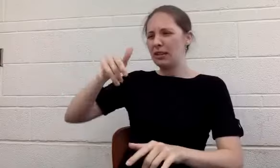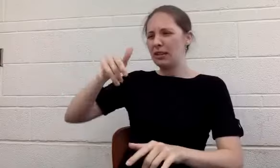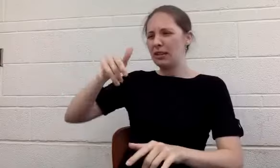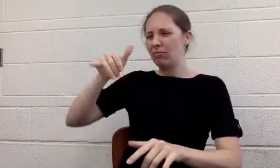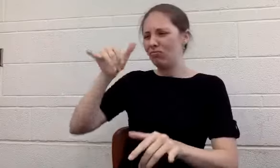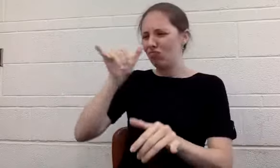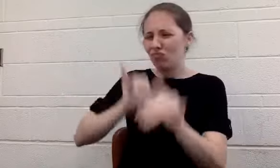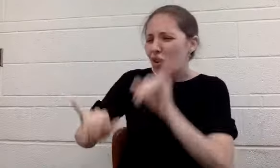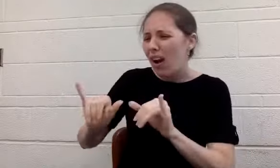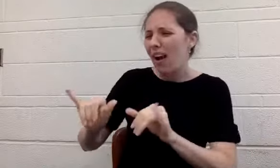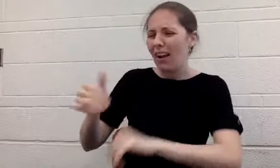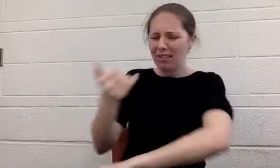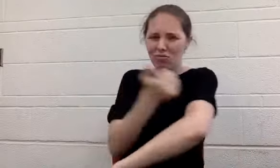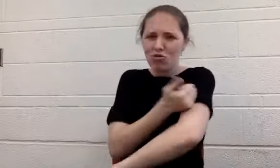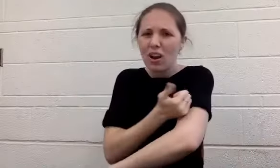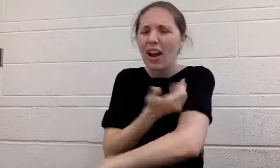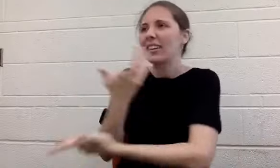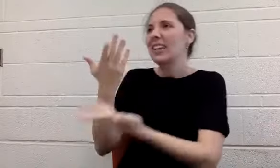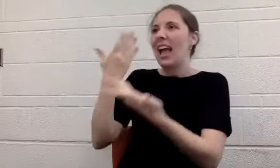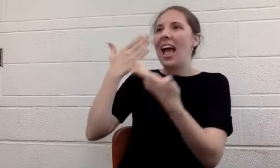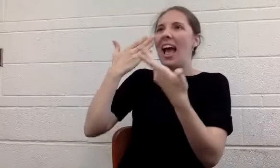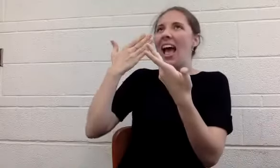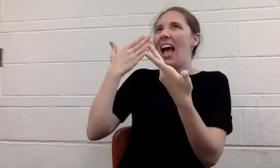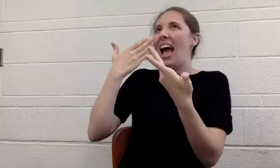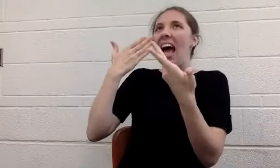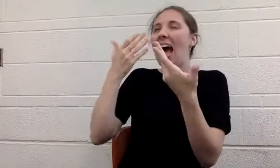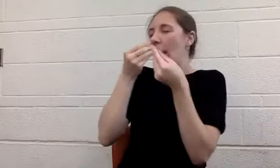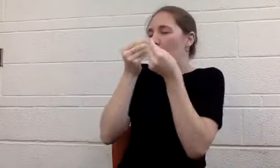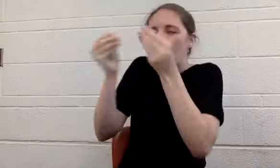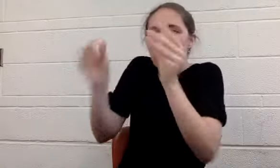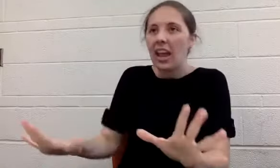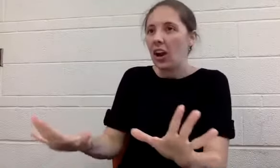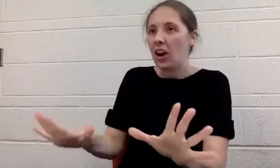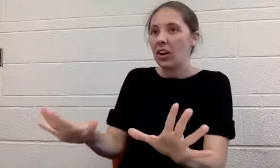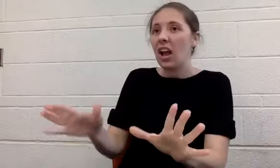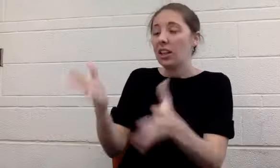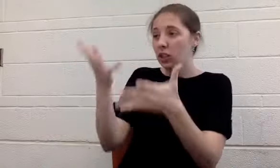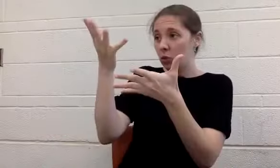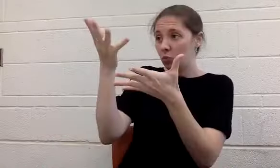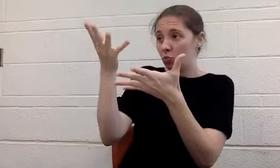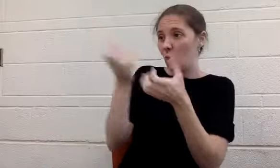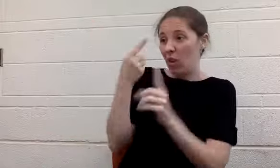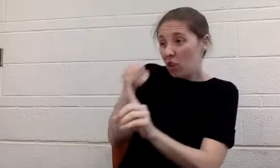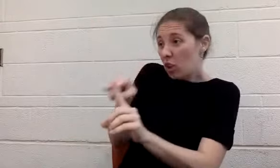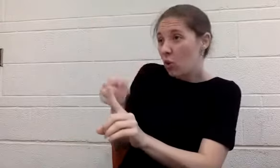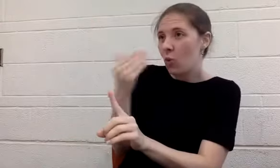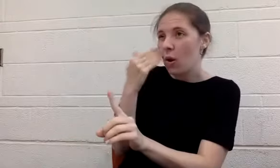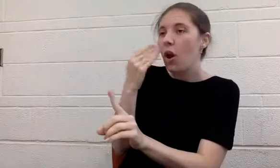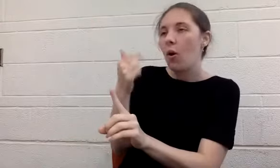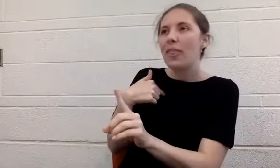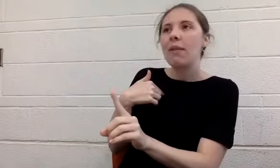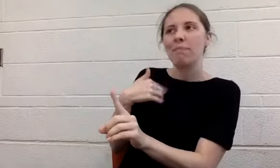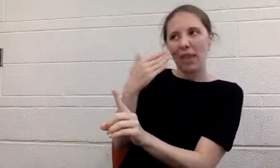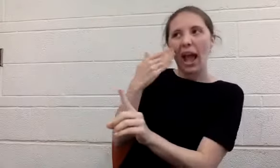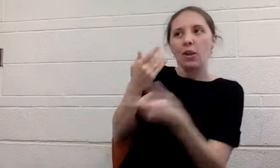there, you can tell him what you know, and then you walk away. And I can't tell you how helpful that was to me. Because I'm not a